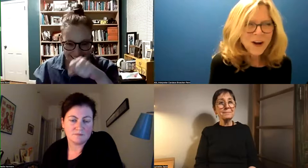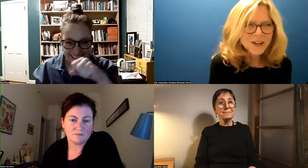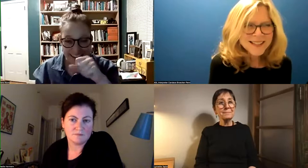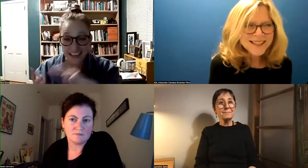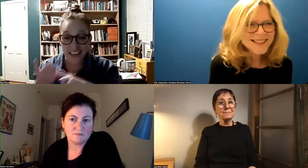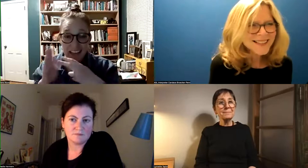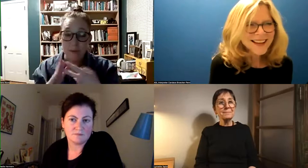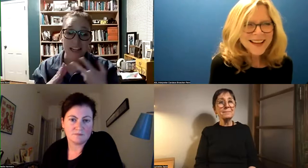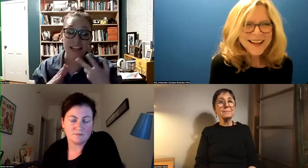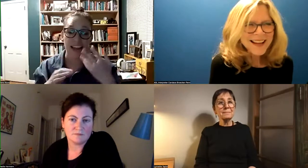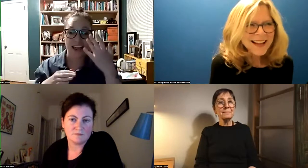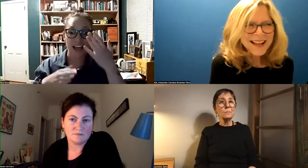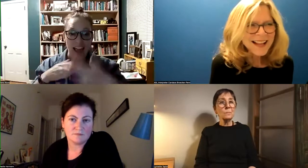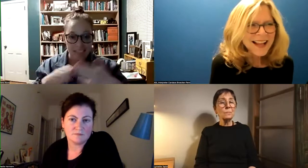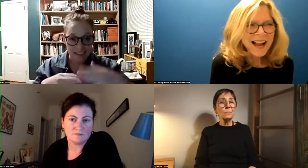is false.